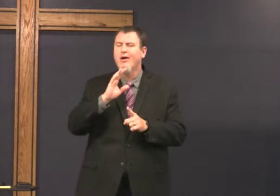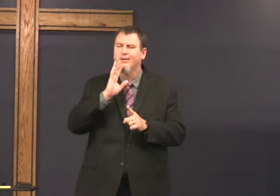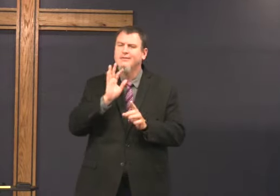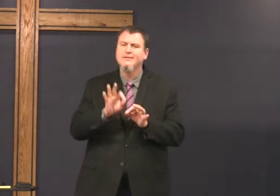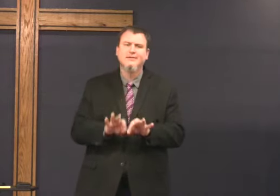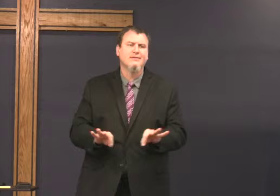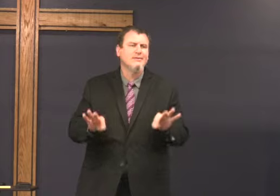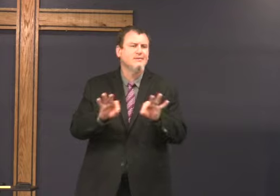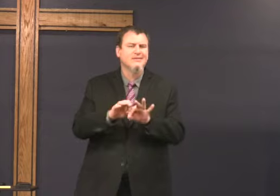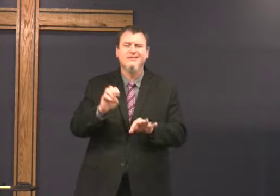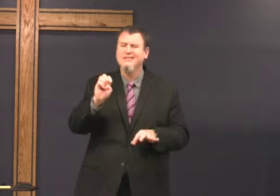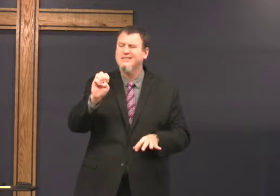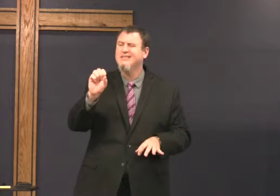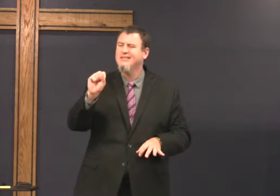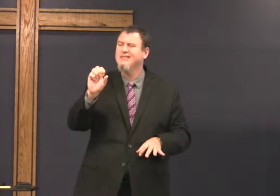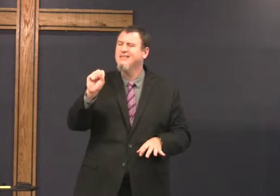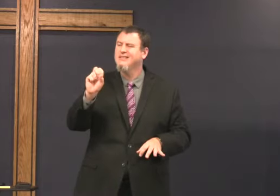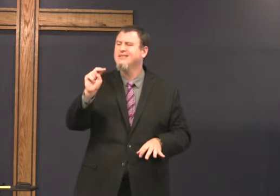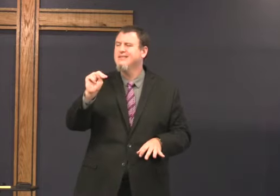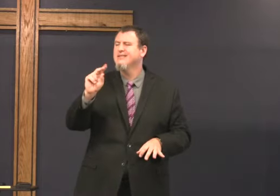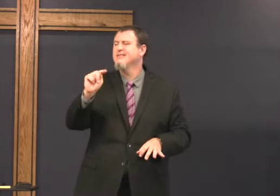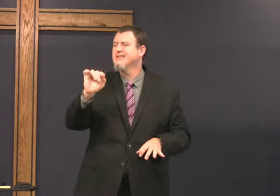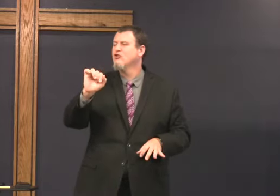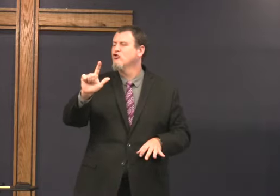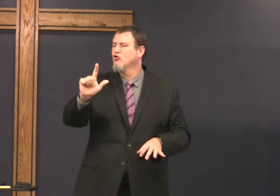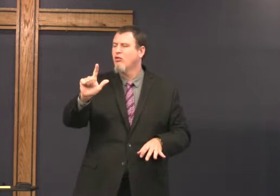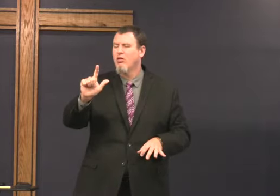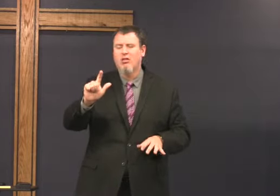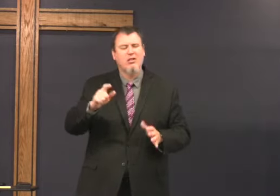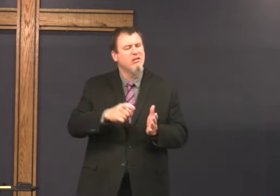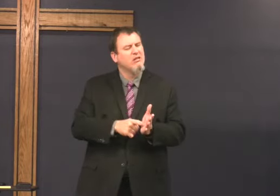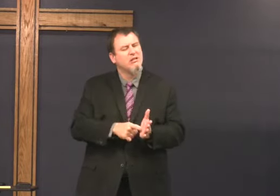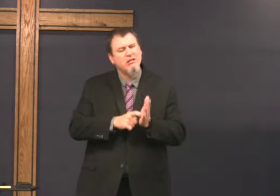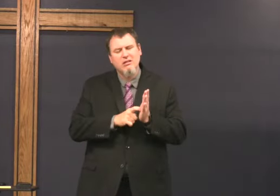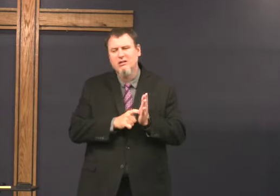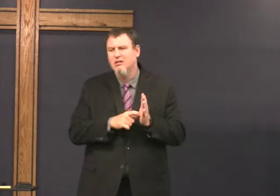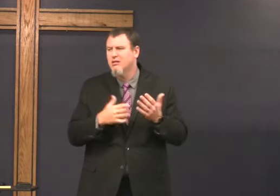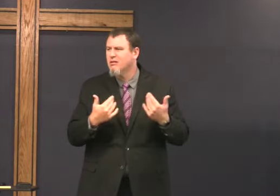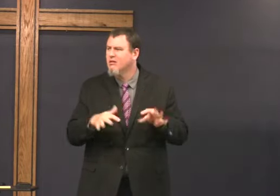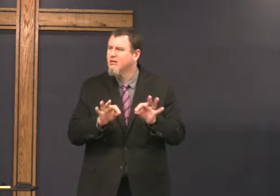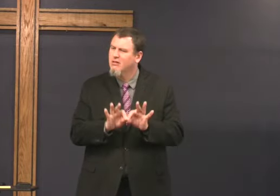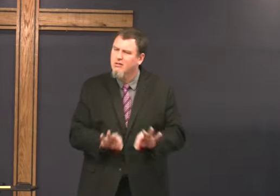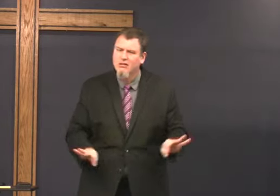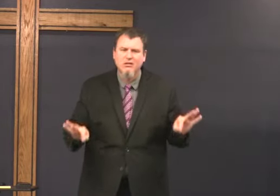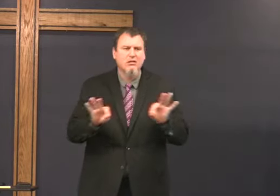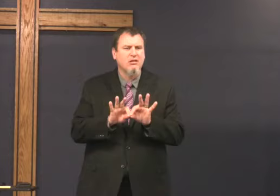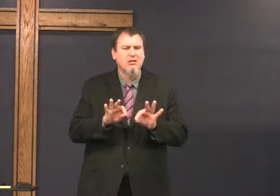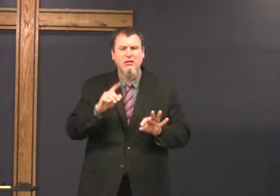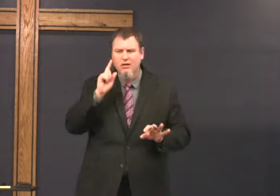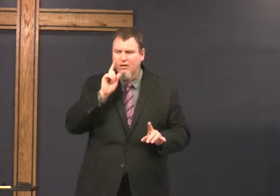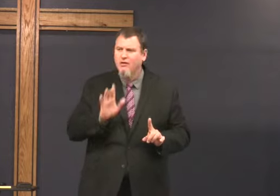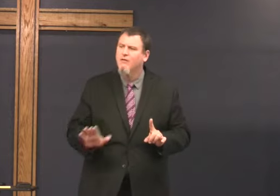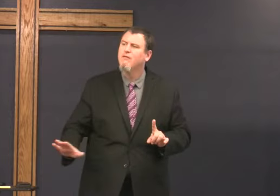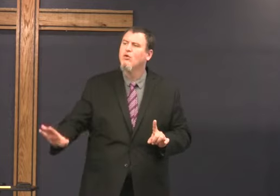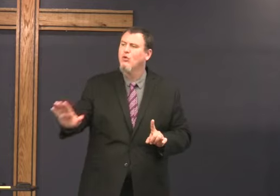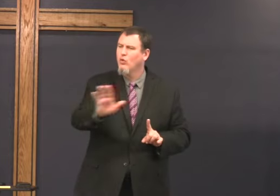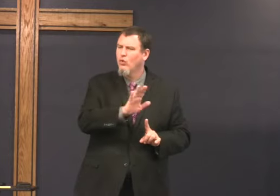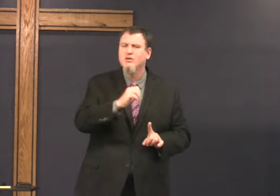And the Word of God is important. It's essential. It's required. It's important for all of